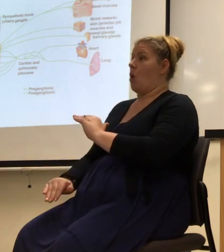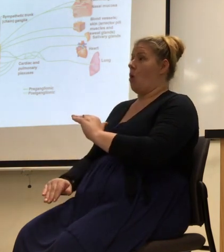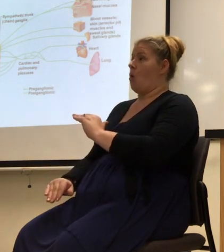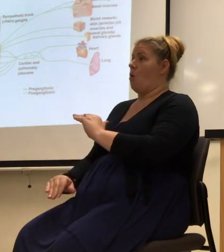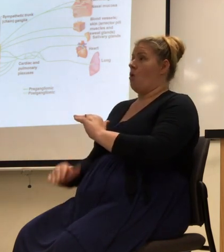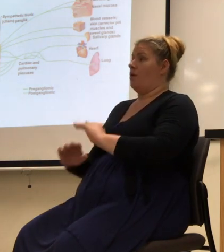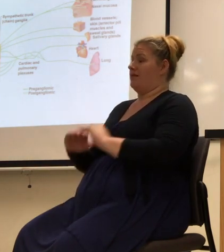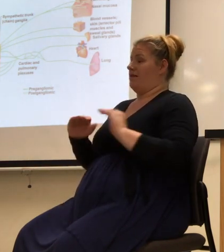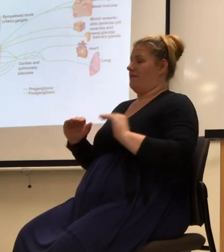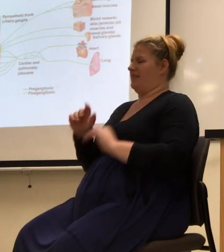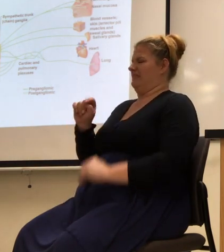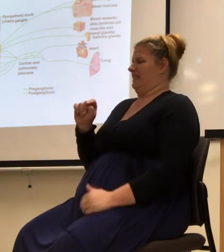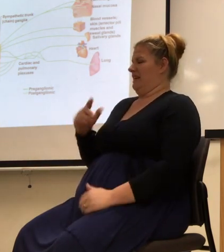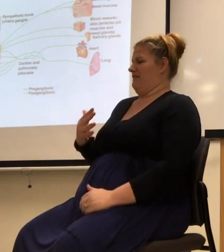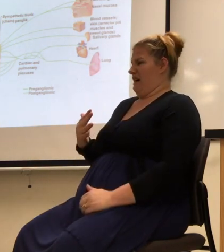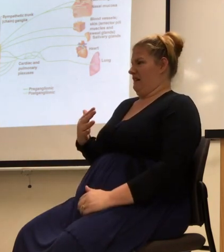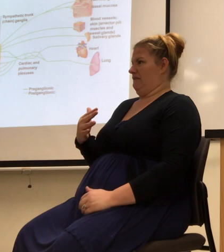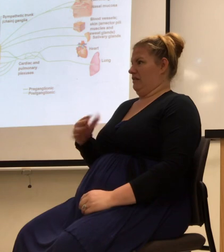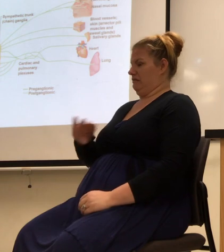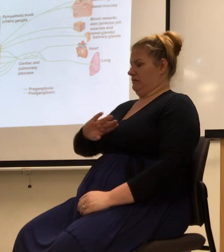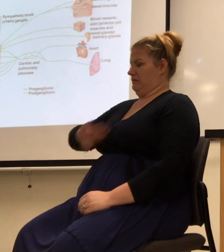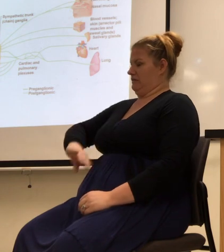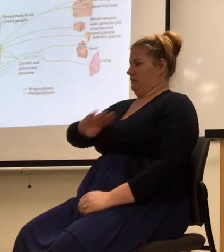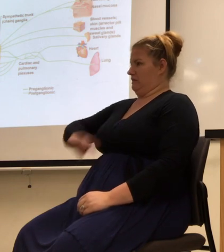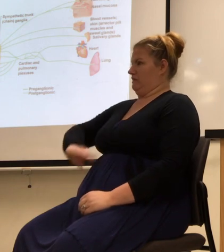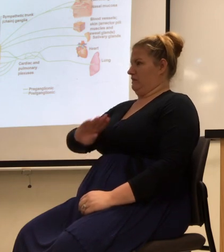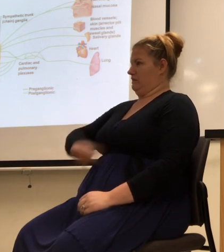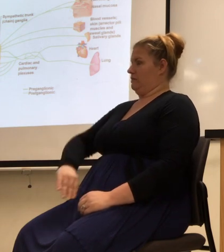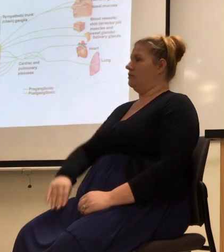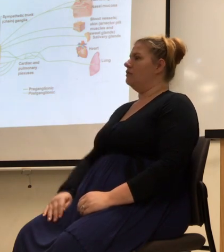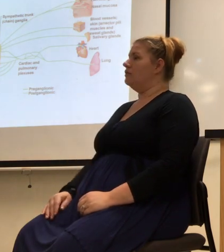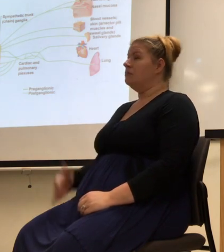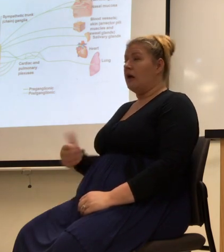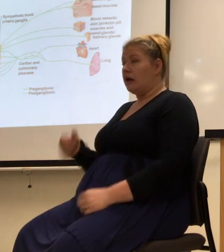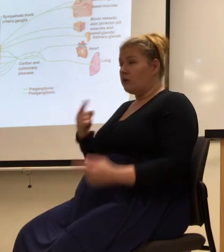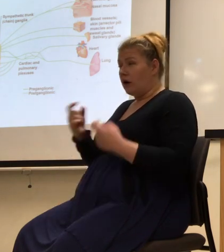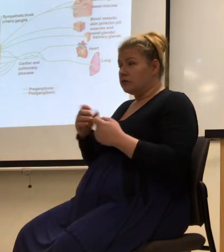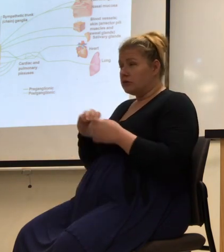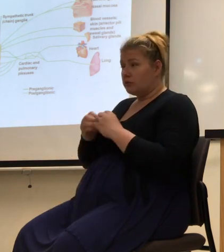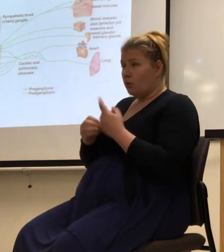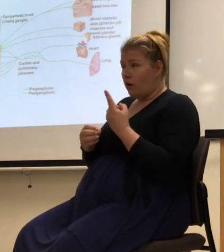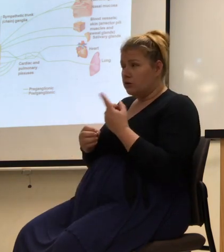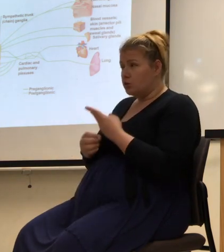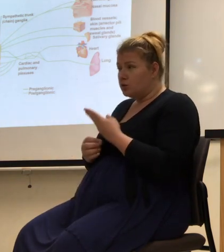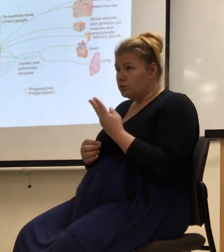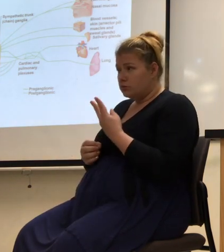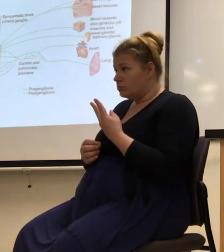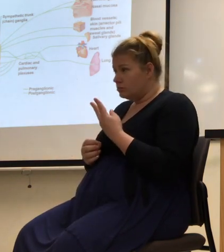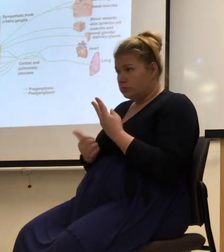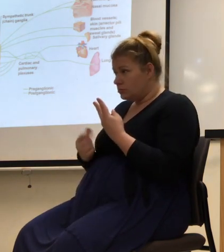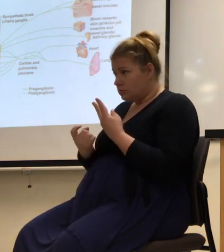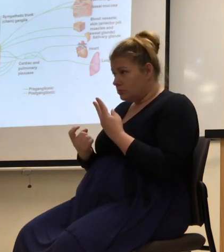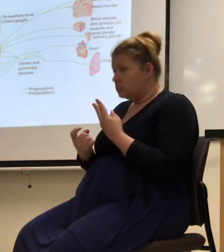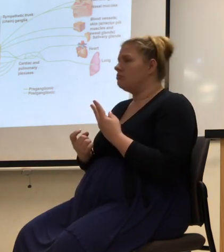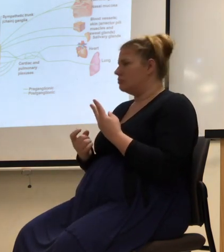T5. But before I advance the slide, do you have any questions on number one and number two here?